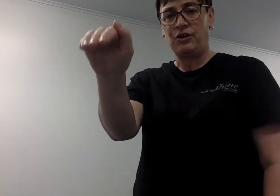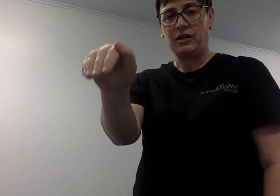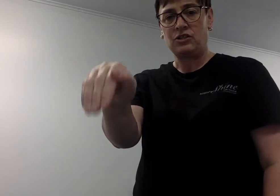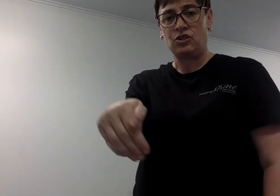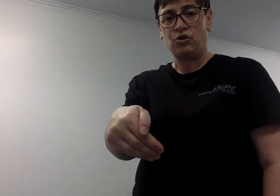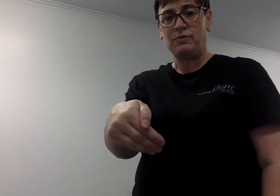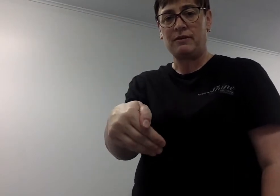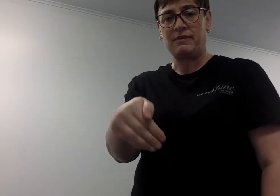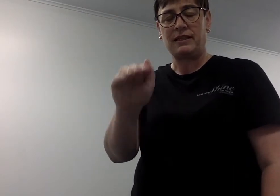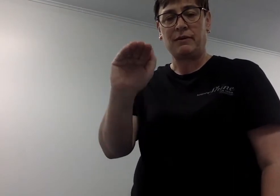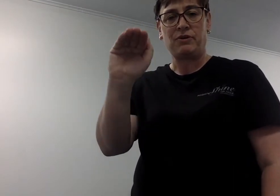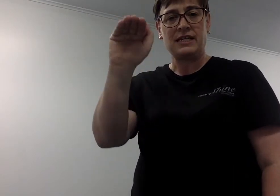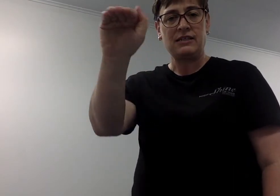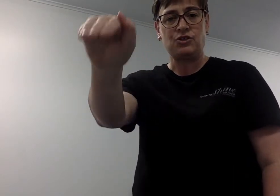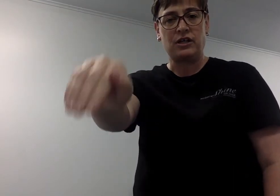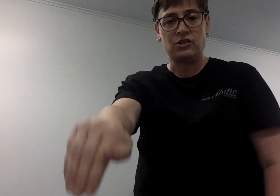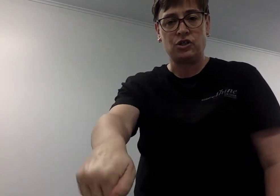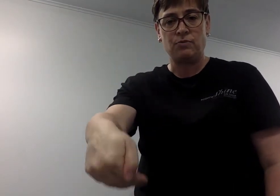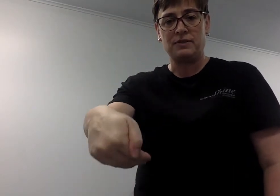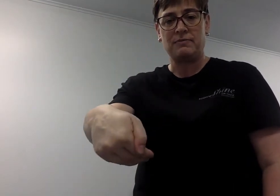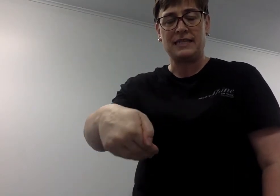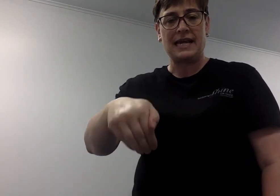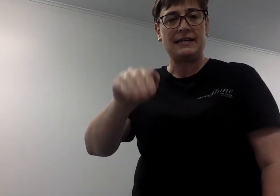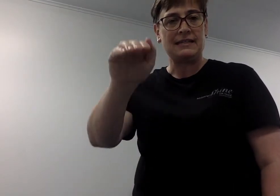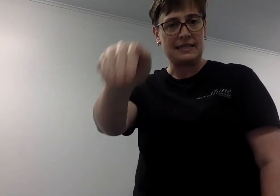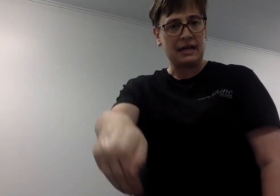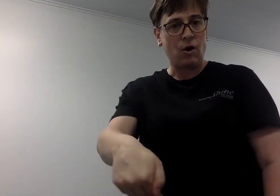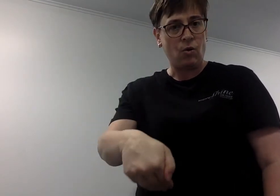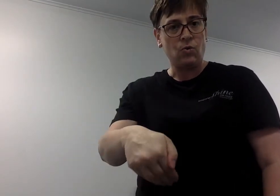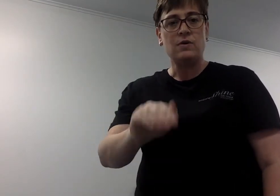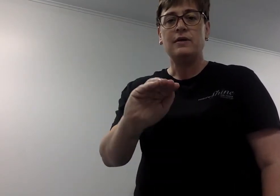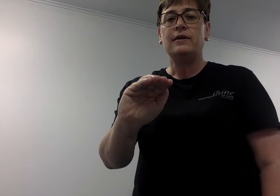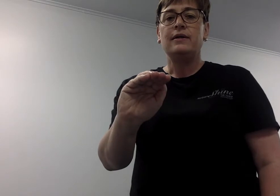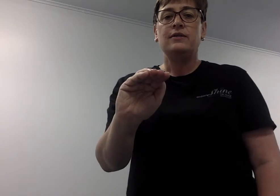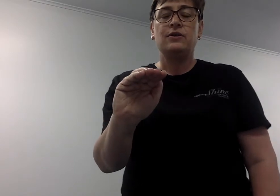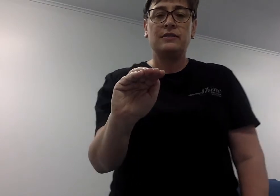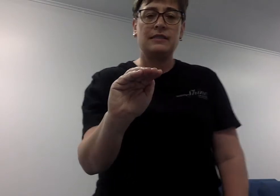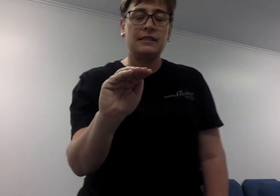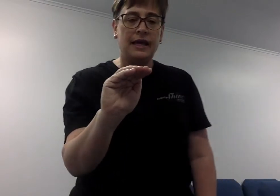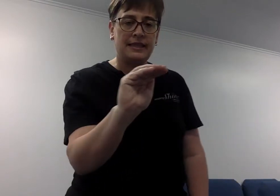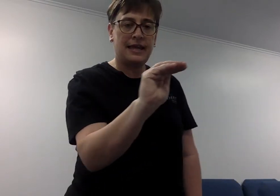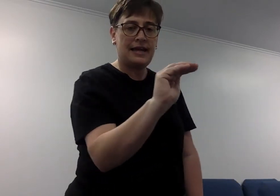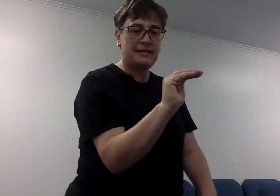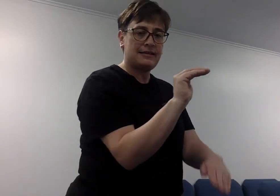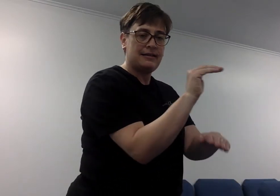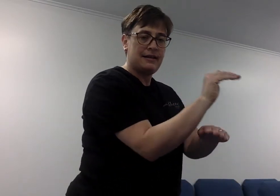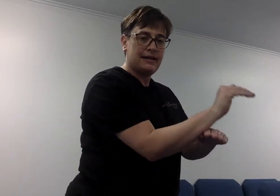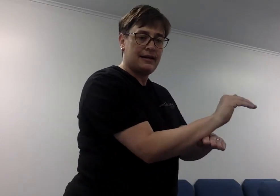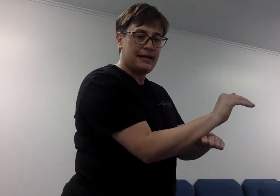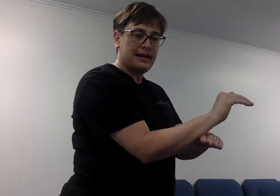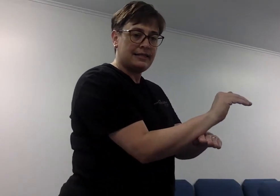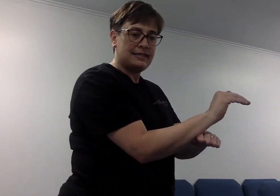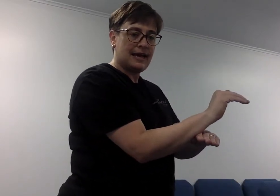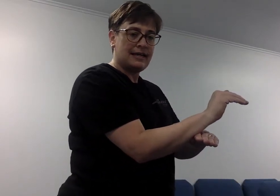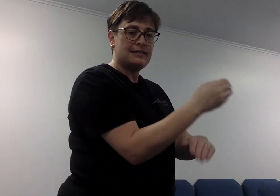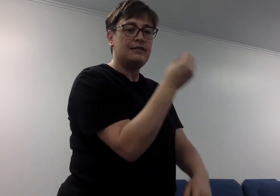to scoop something, like pretend that you're going to scoop some sand and dig a hole. So it's like that, and it's night.